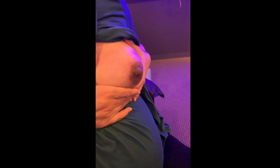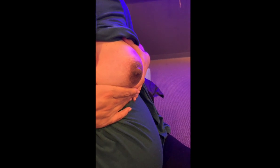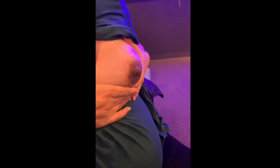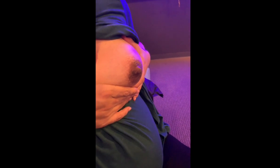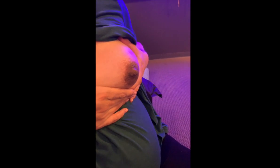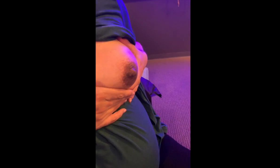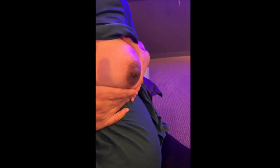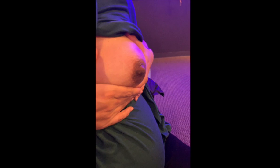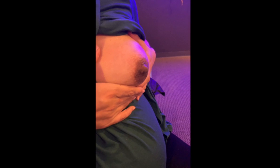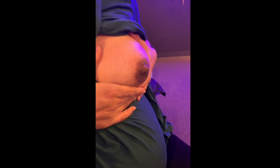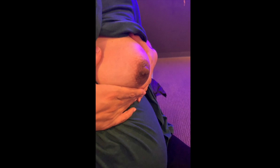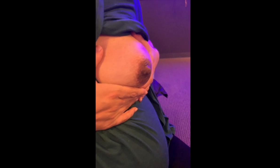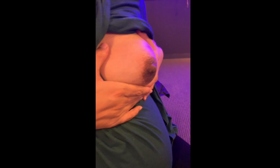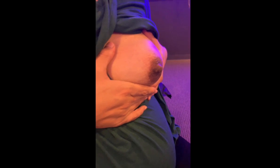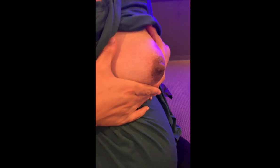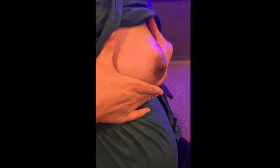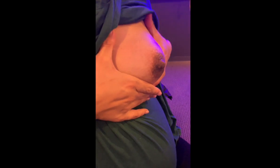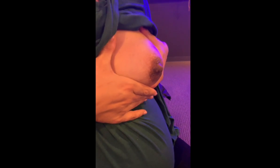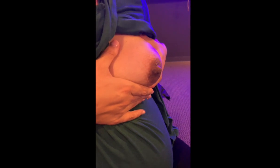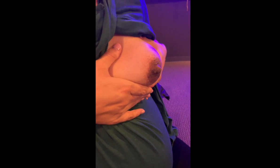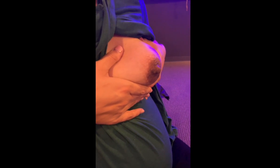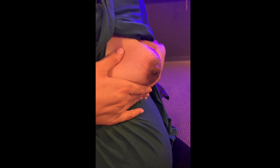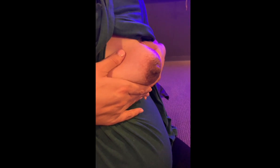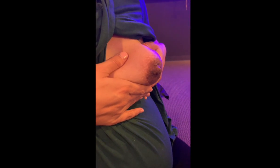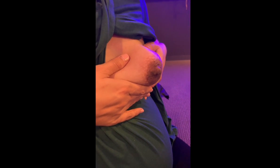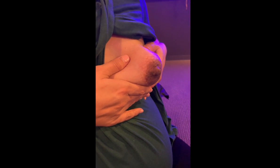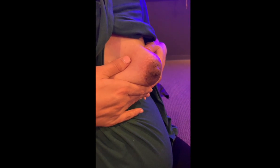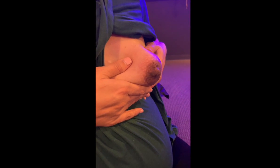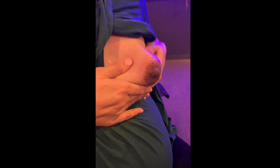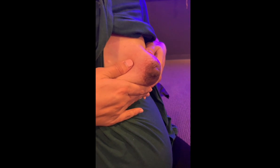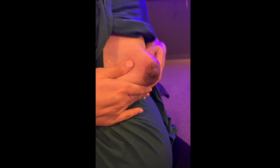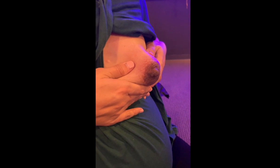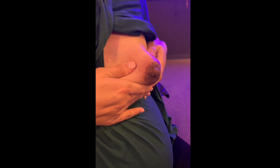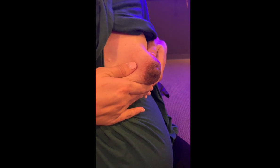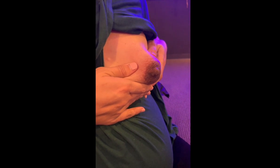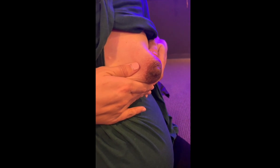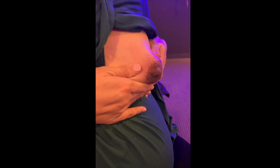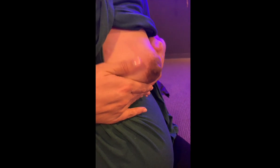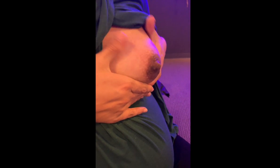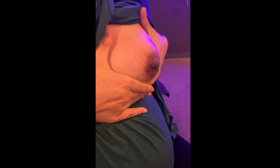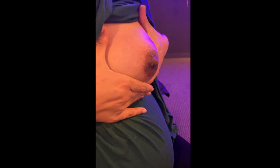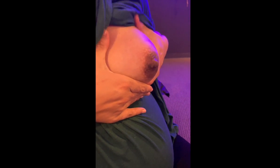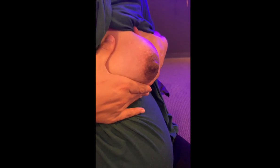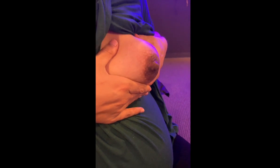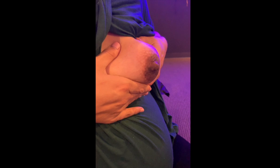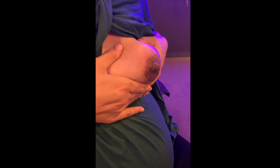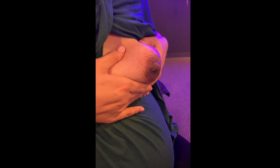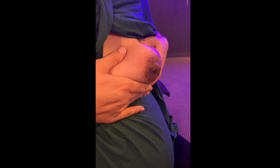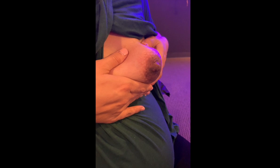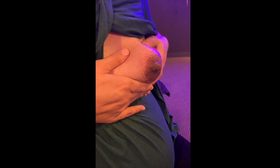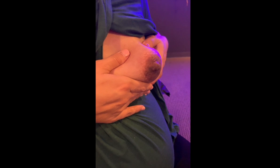So what we're gonna have Mama do is Mama's gonna do massage first. So she's gonna start at the back of the breast and massage down towards the